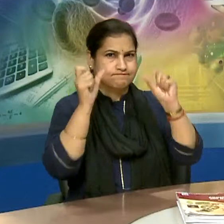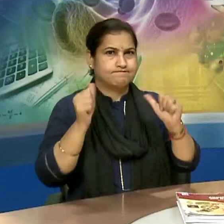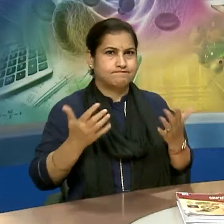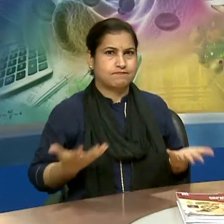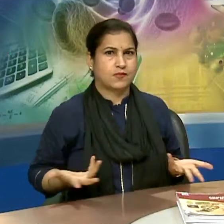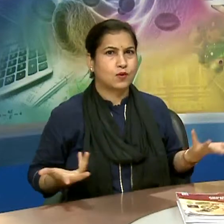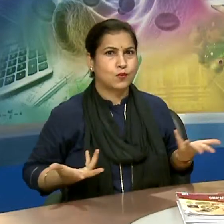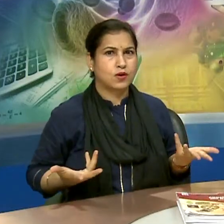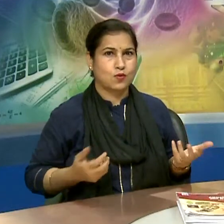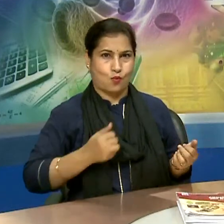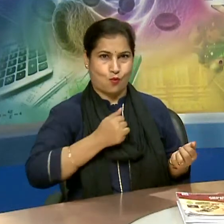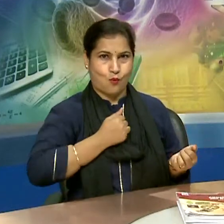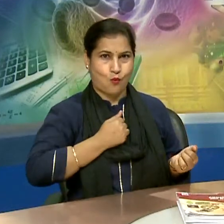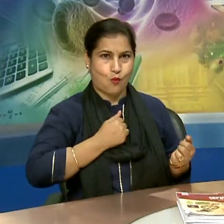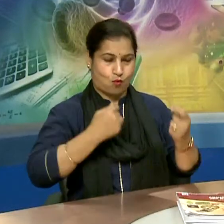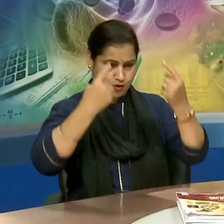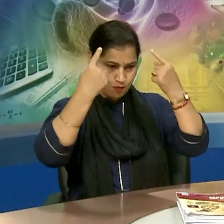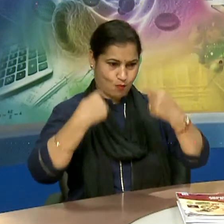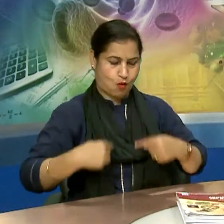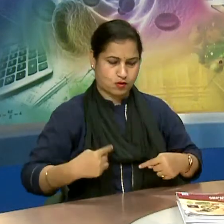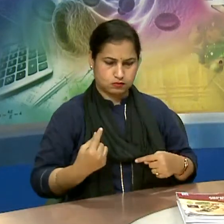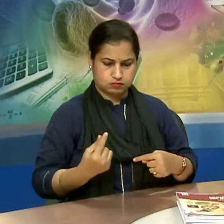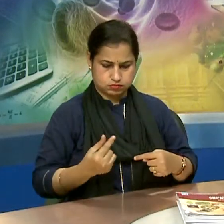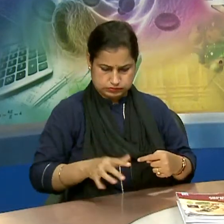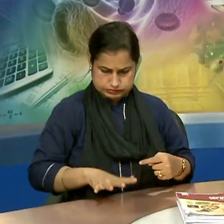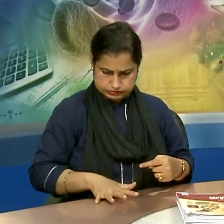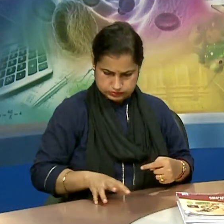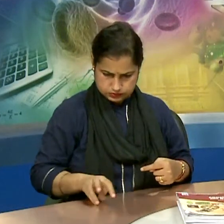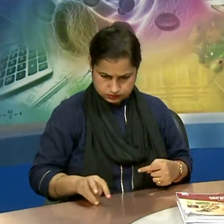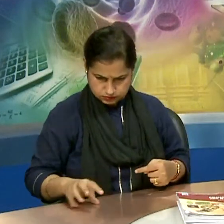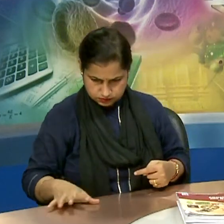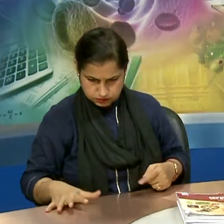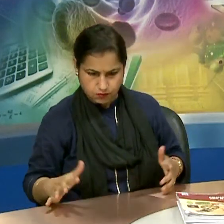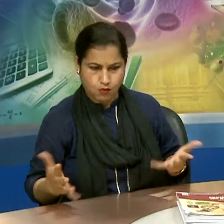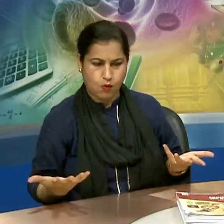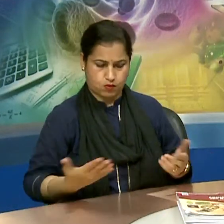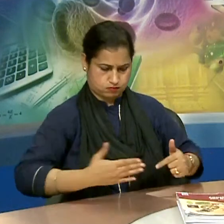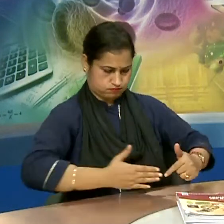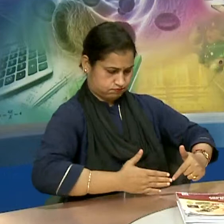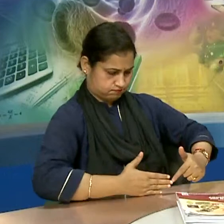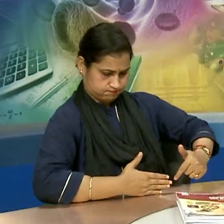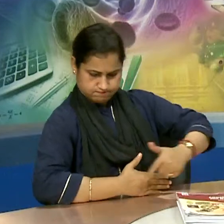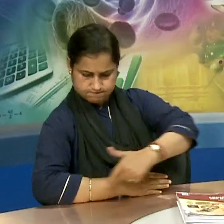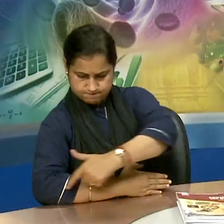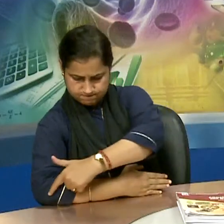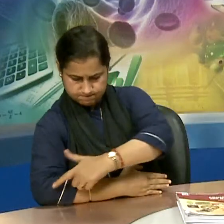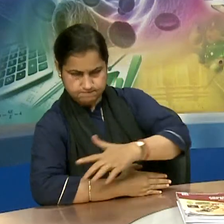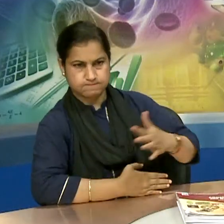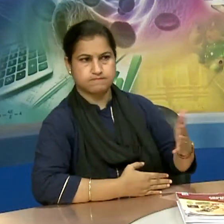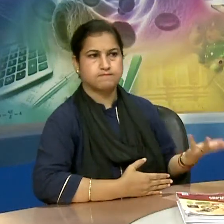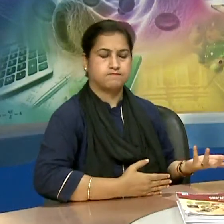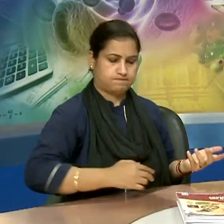You can easily understand that using body part for